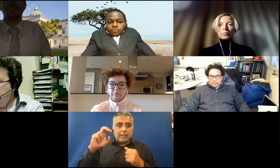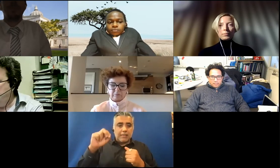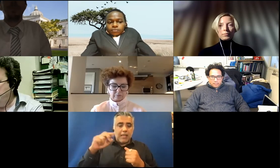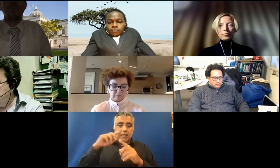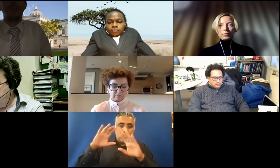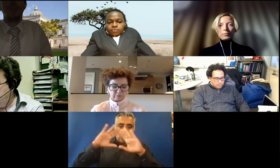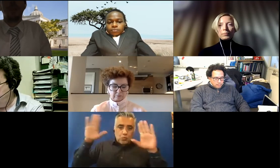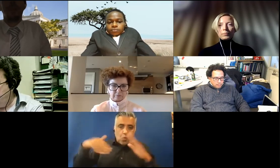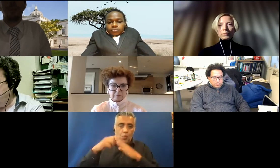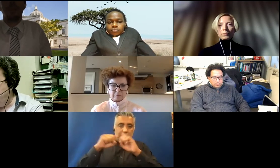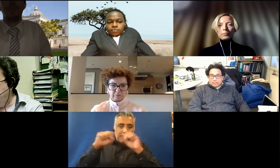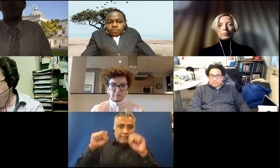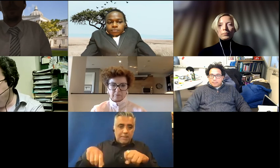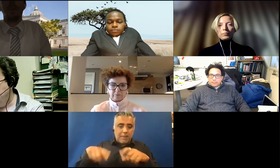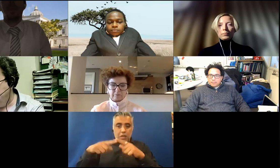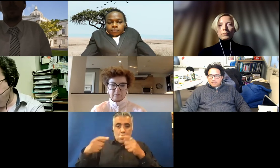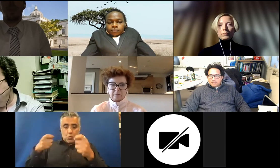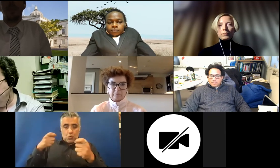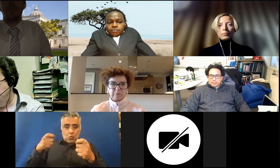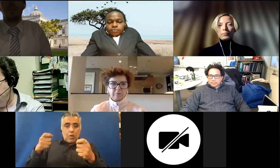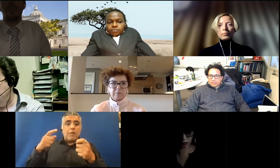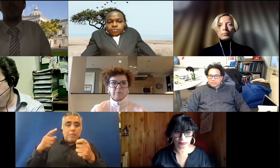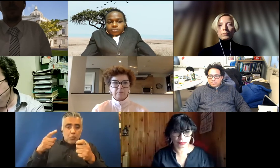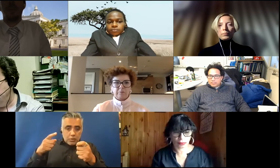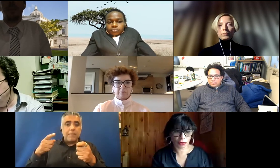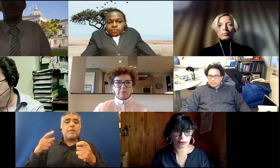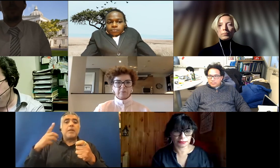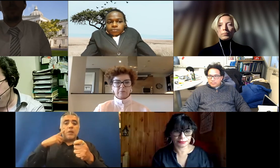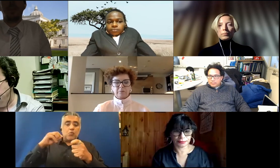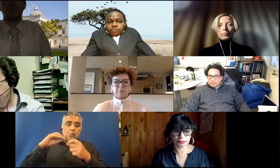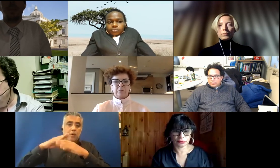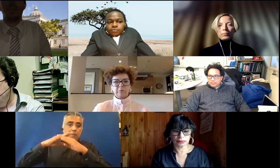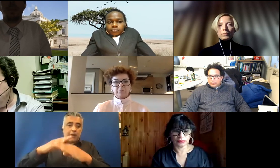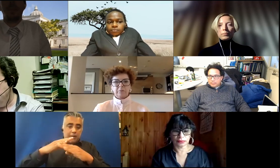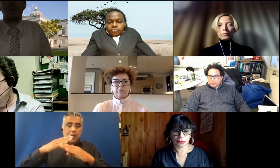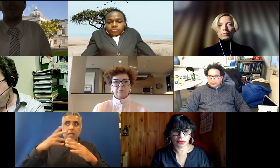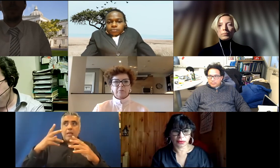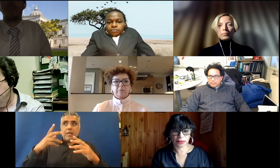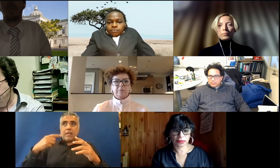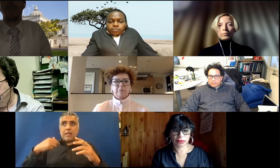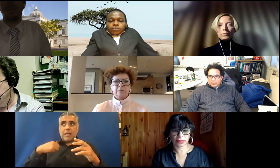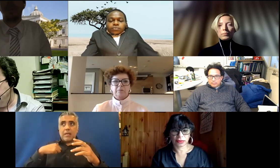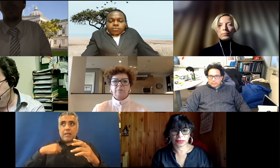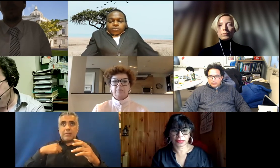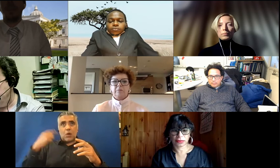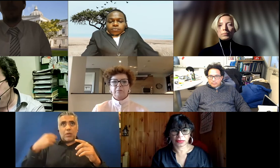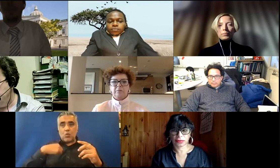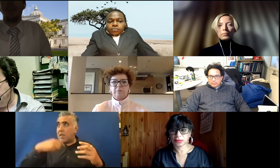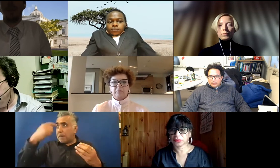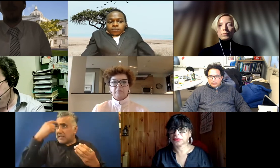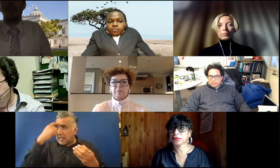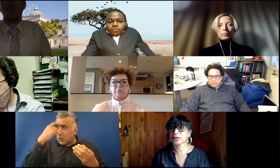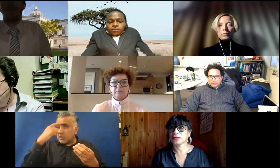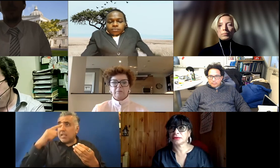system and your control over it. But also it can place a barrier, like sometimes the example I'm thinking about is,